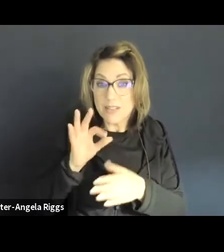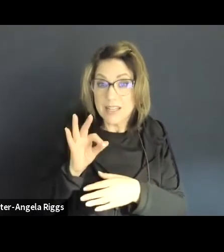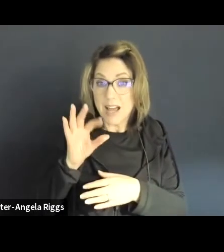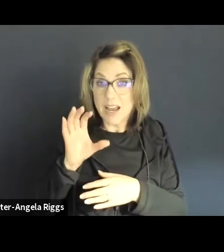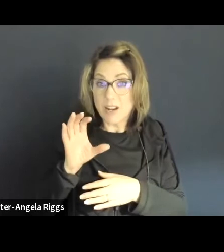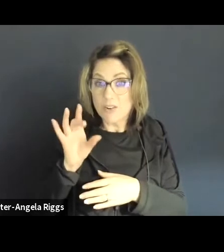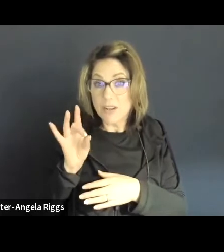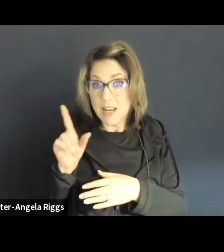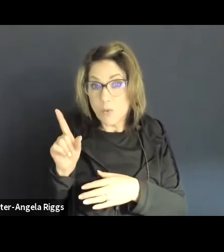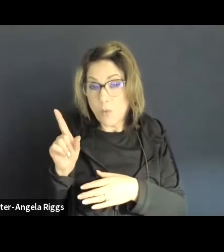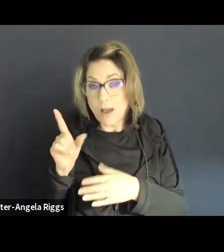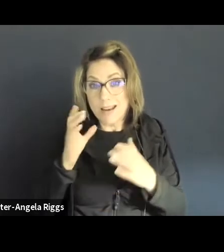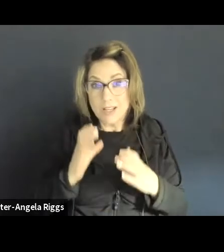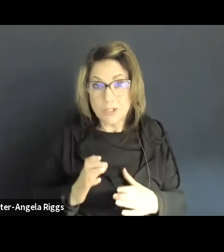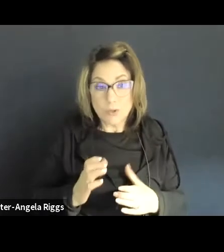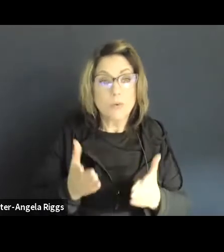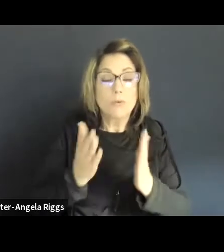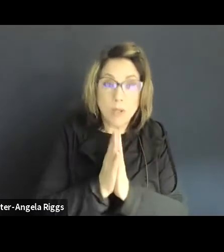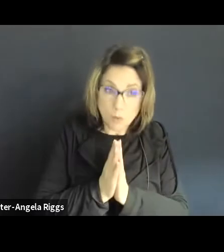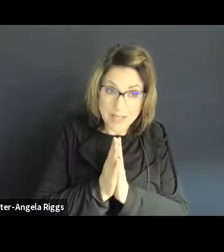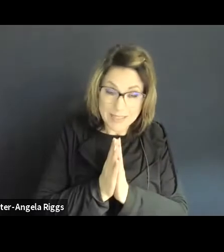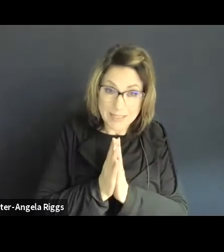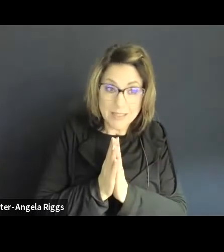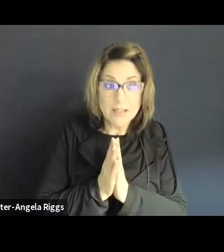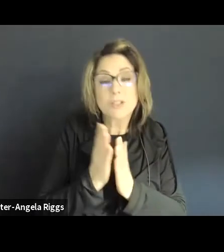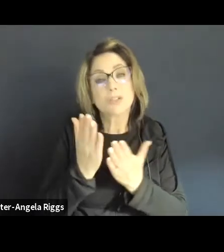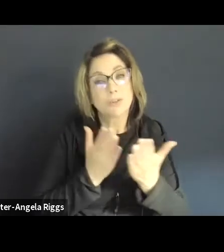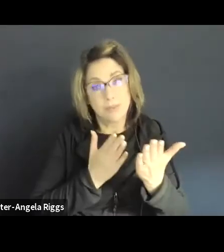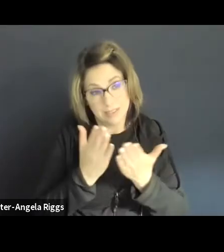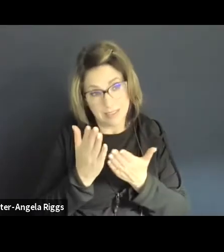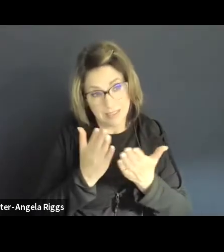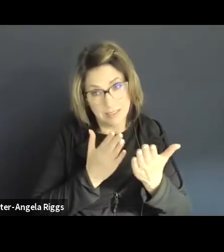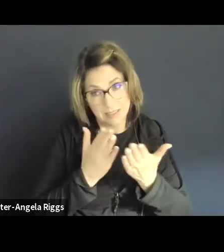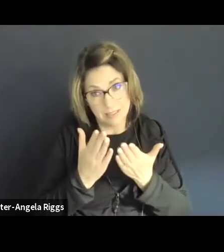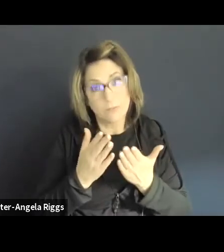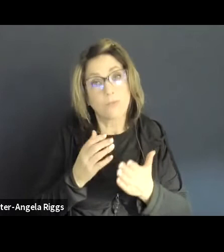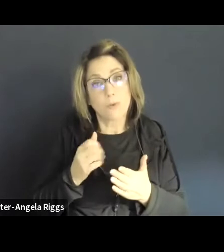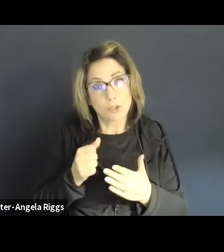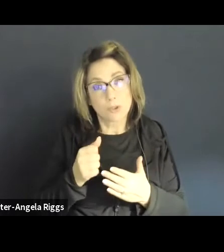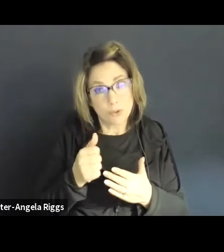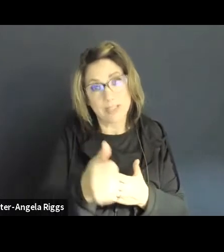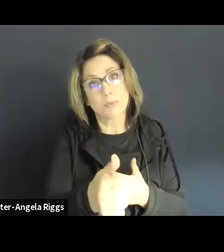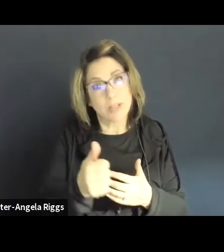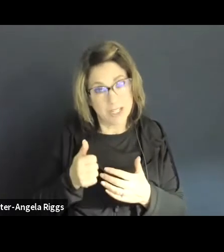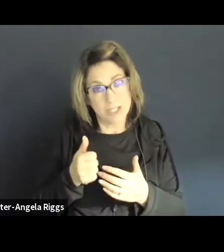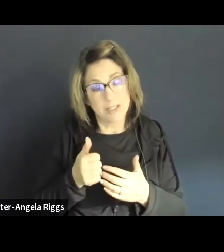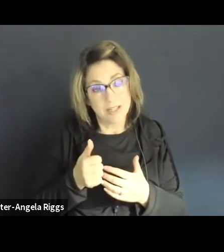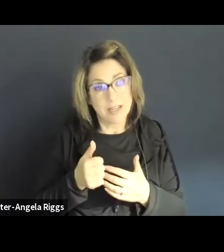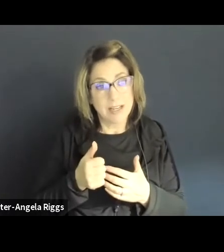63,981 consumers requested services to transportation.